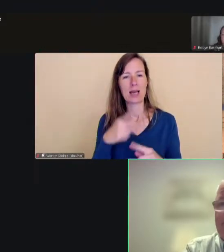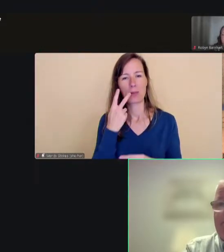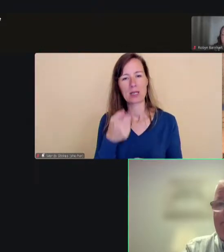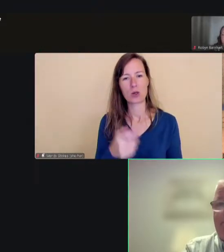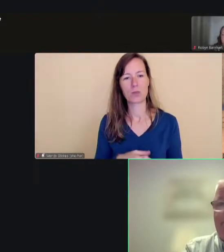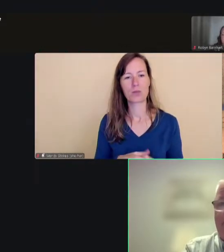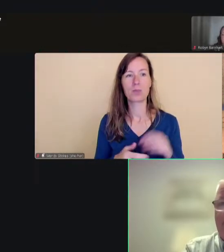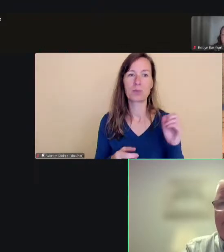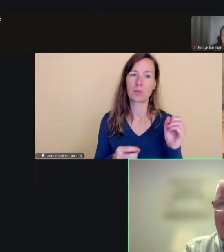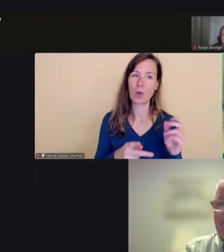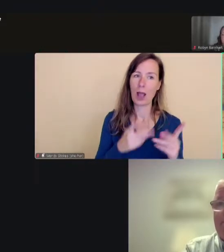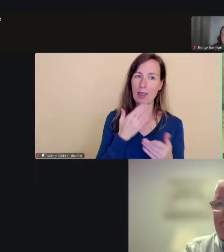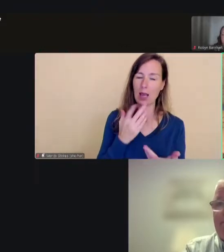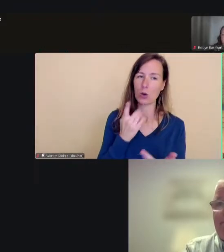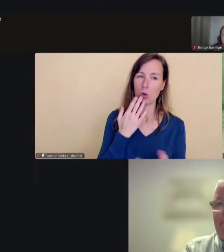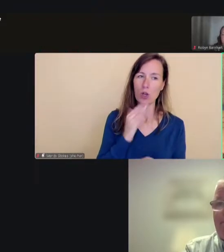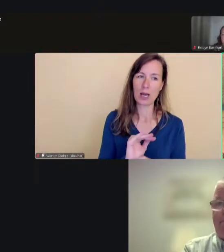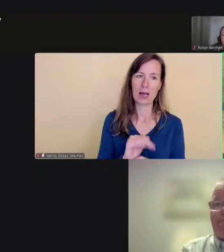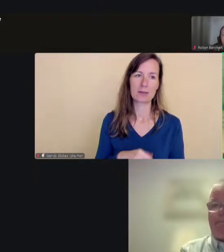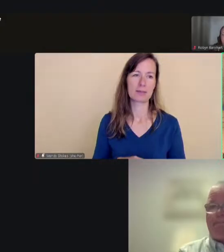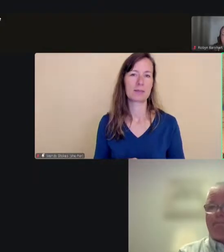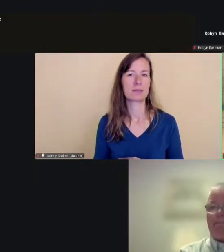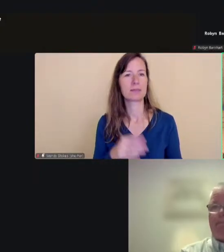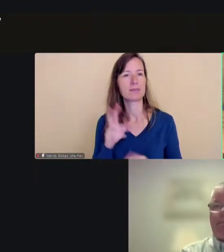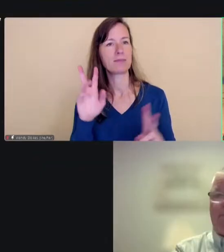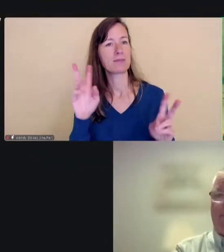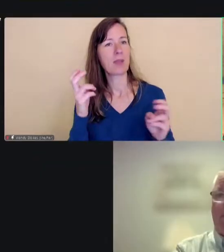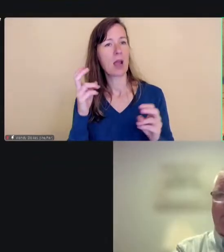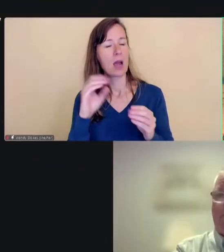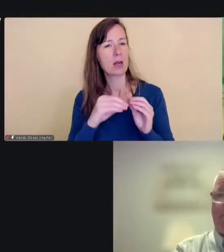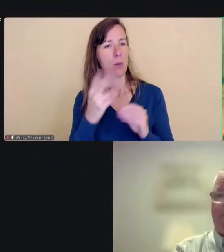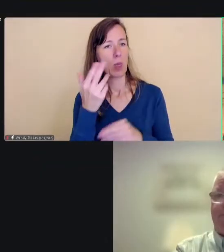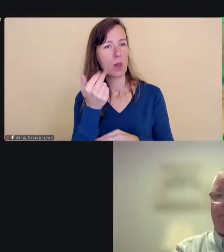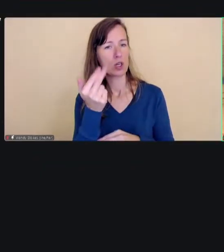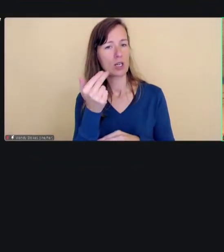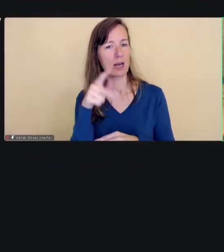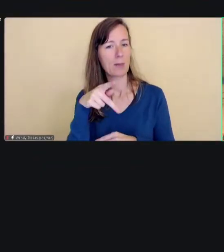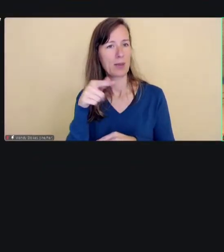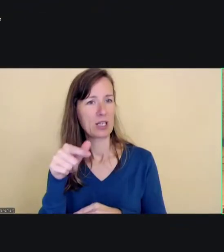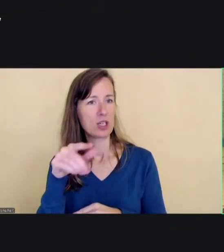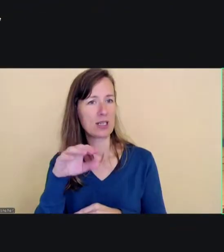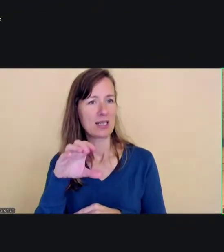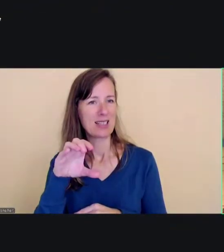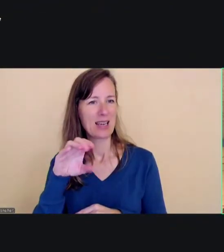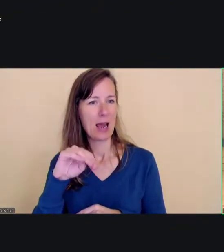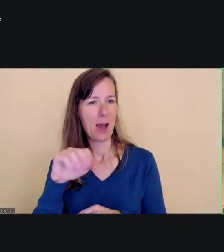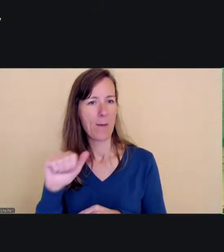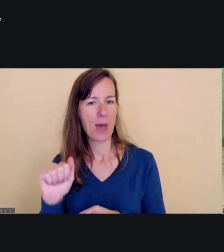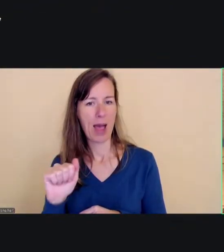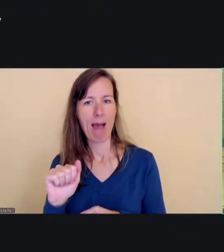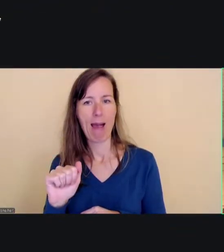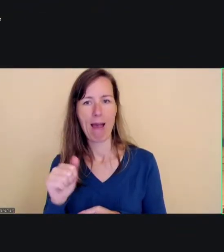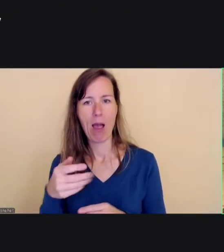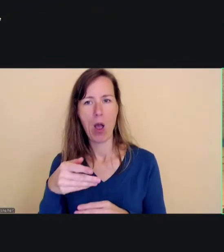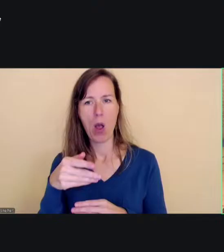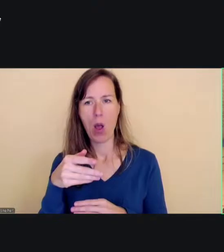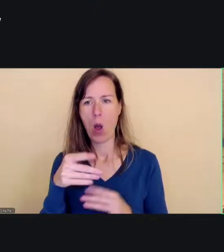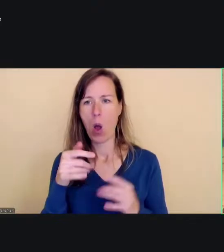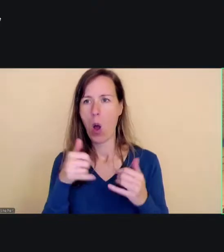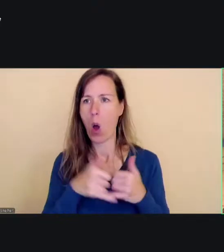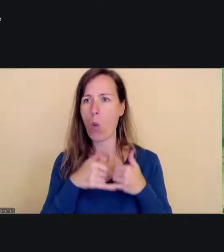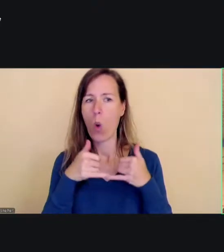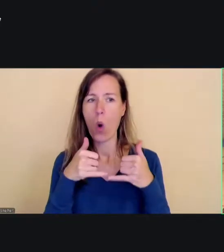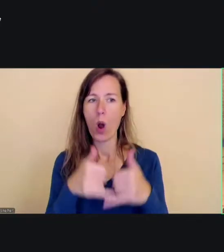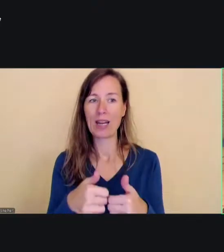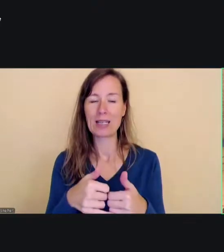night. Good night. Item 13, PGCMA priorities discussion. Who wanted to lead this item?